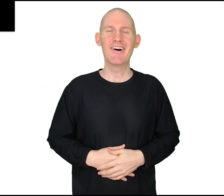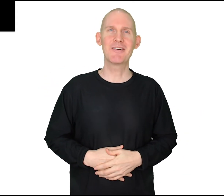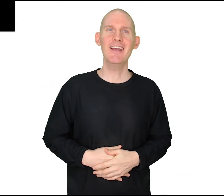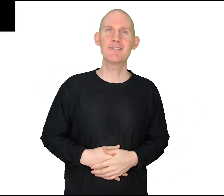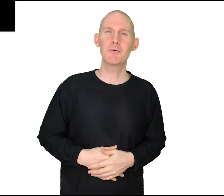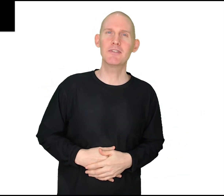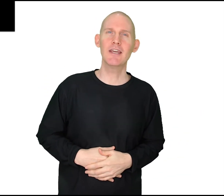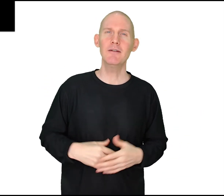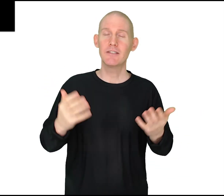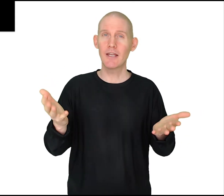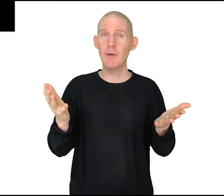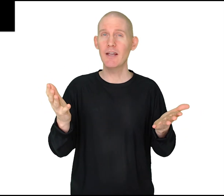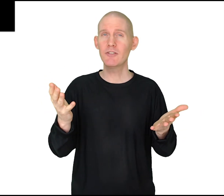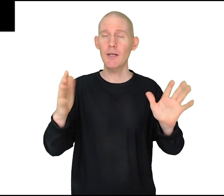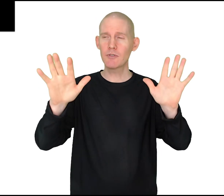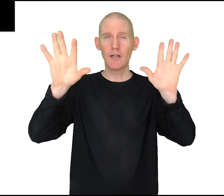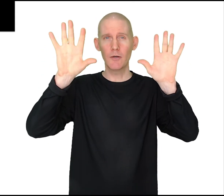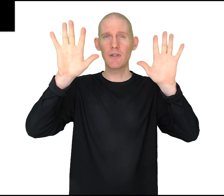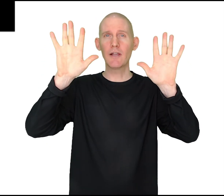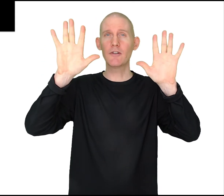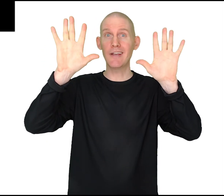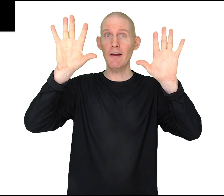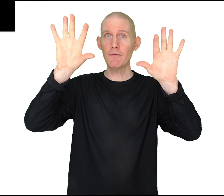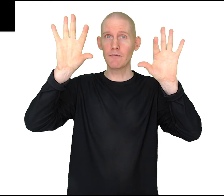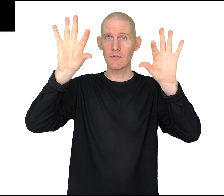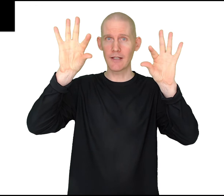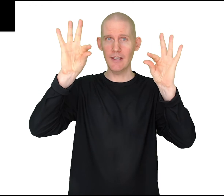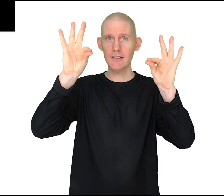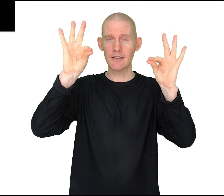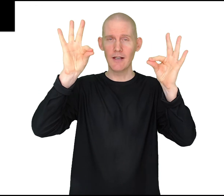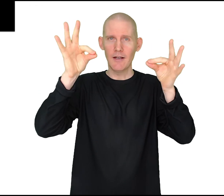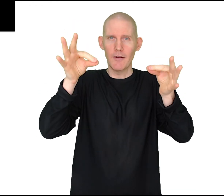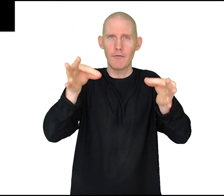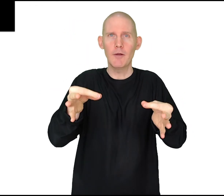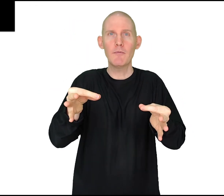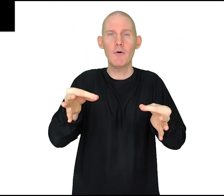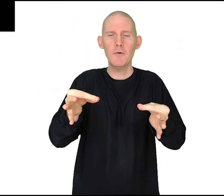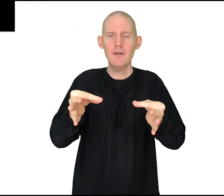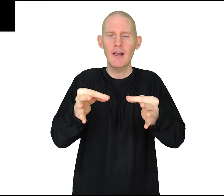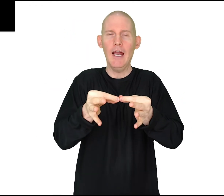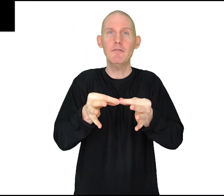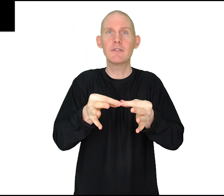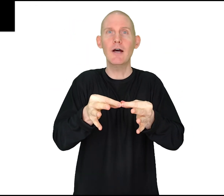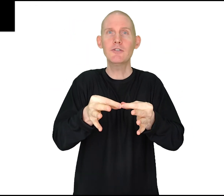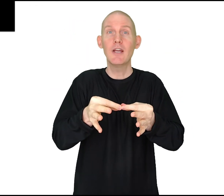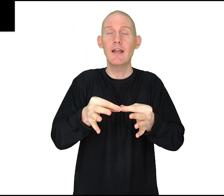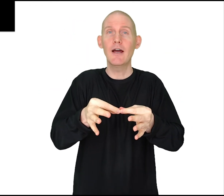Okay, so once again, same hand shapes. Going to be the letters F, like this. Flip them forward, have them touch, and now just